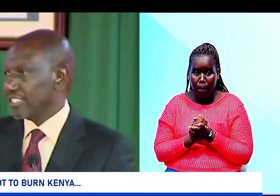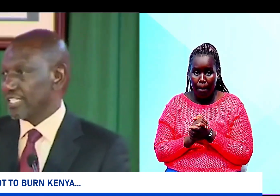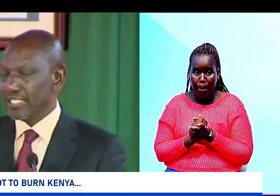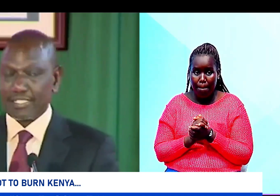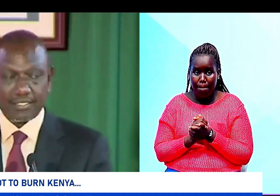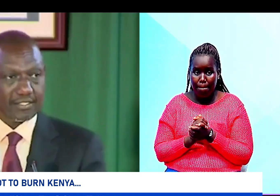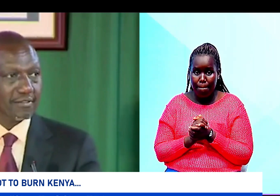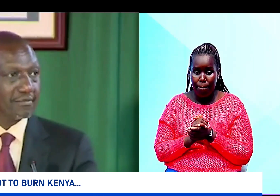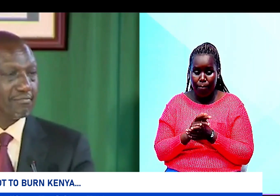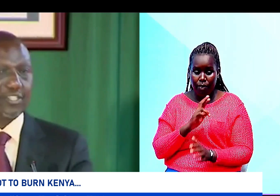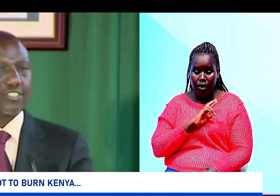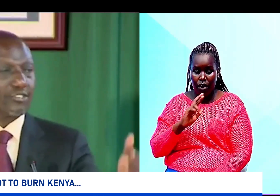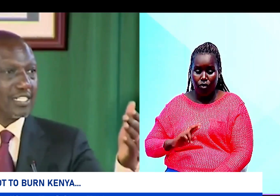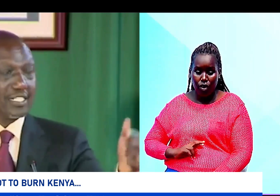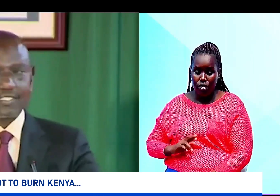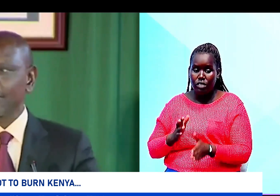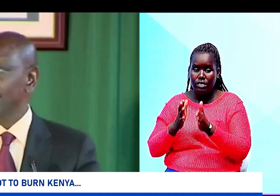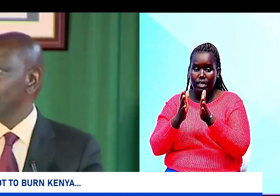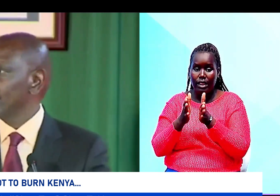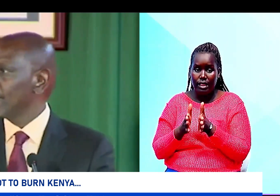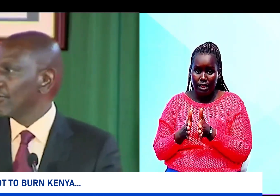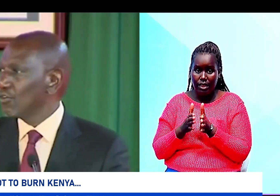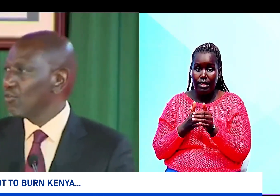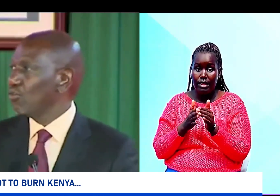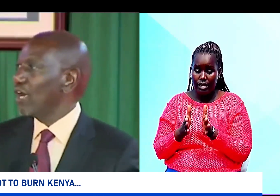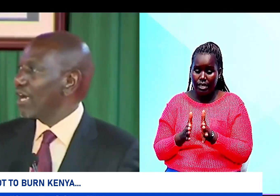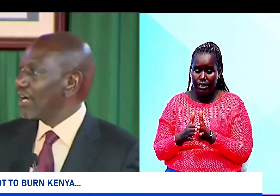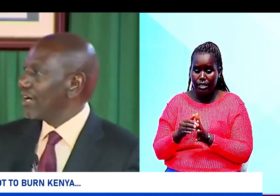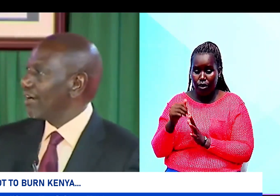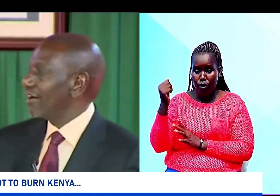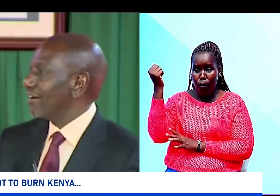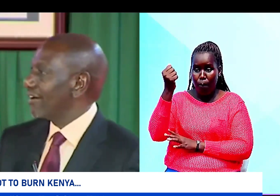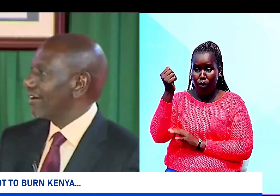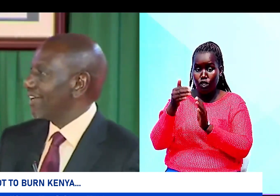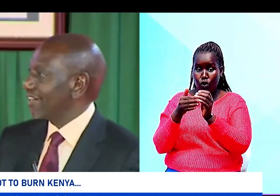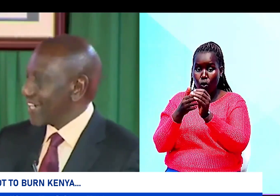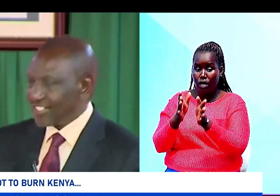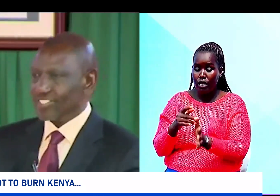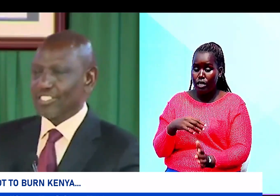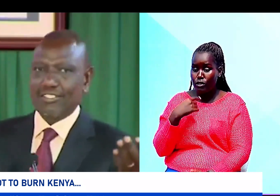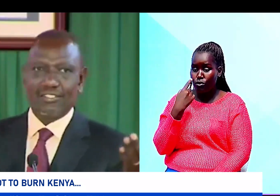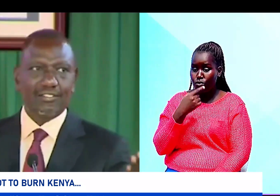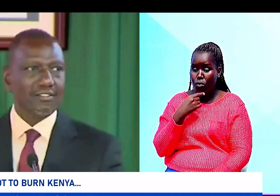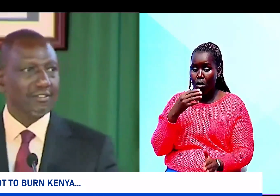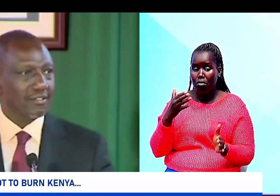religious leaders, political leaders, who are encouraging